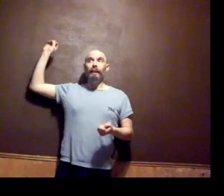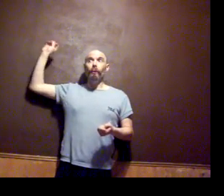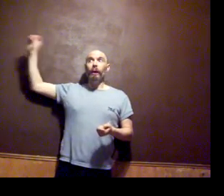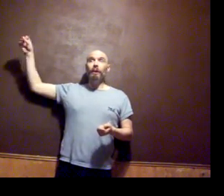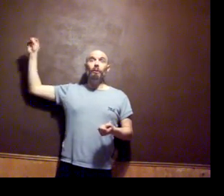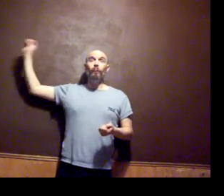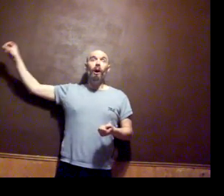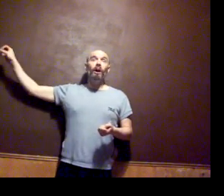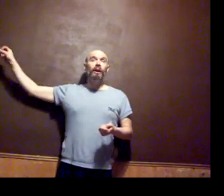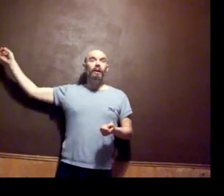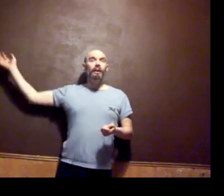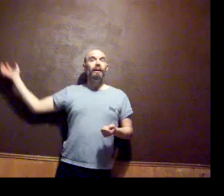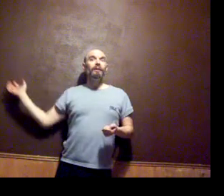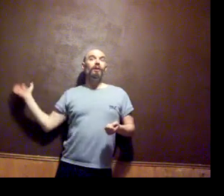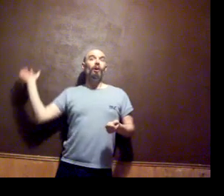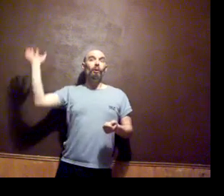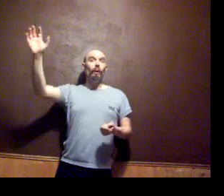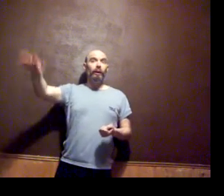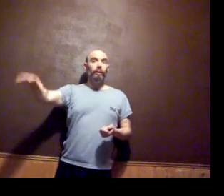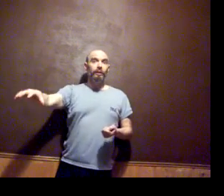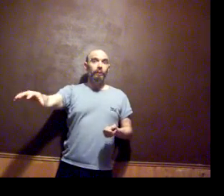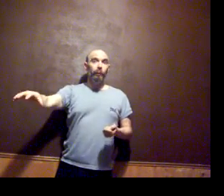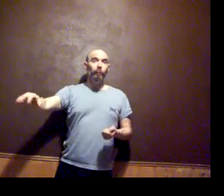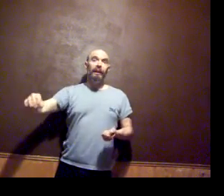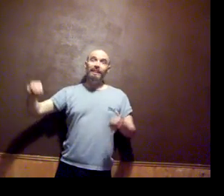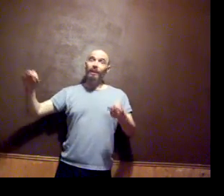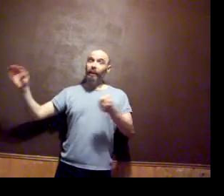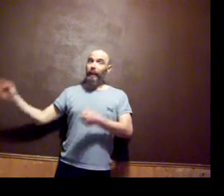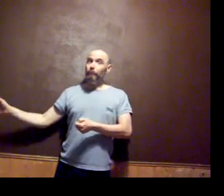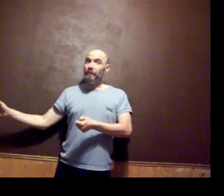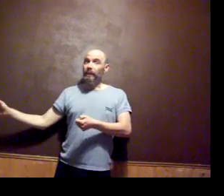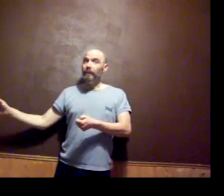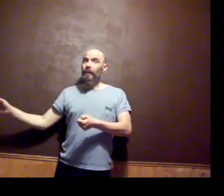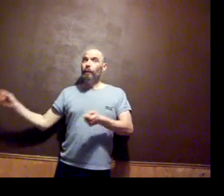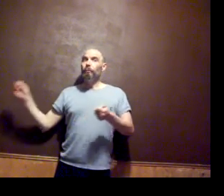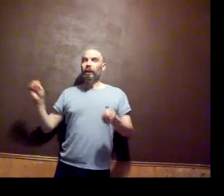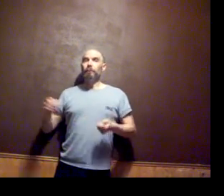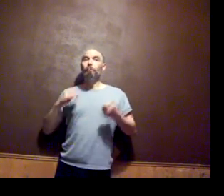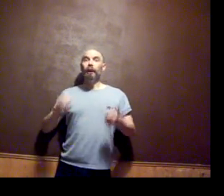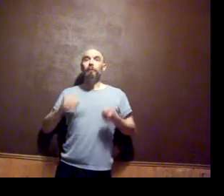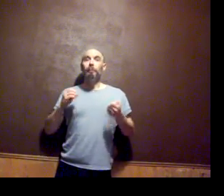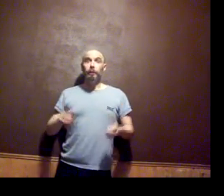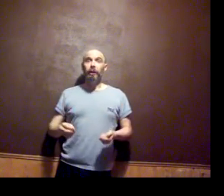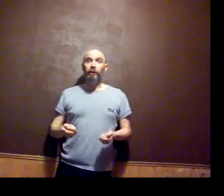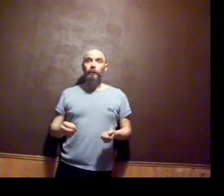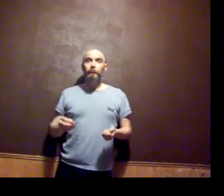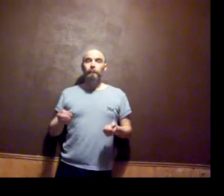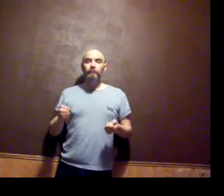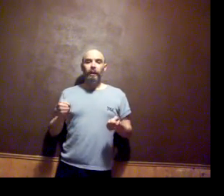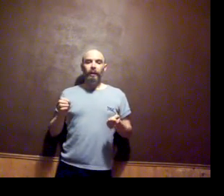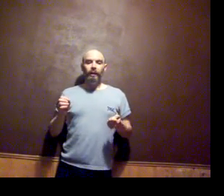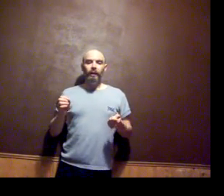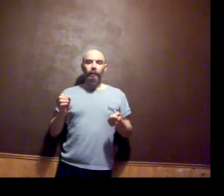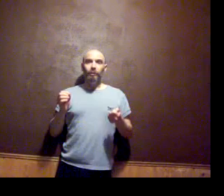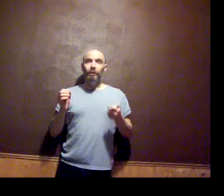way to walk all the way across the room. It's not empty, but it's much, much better. I will talk